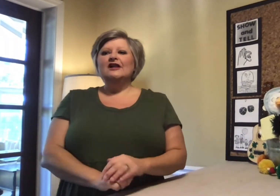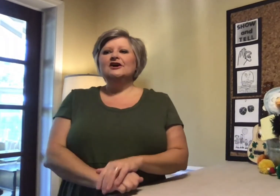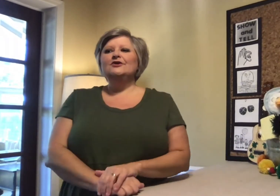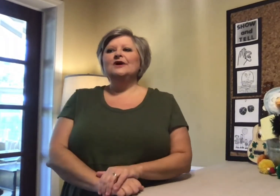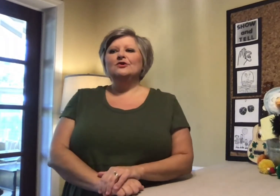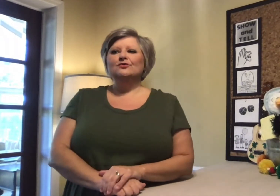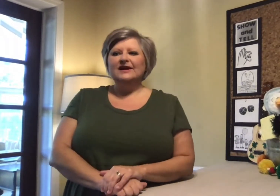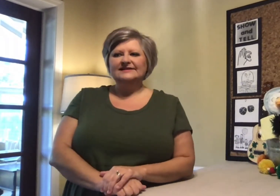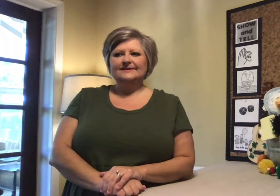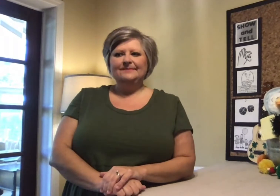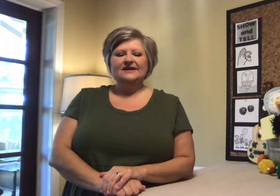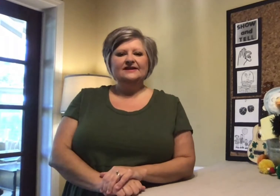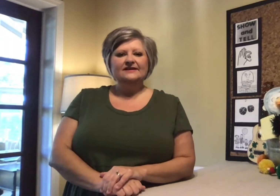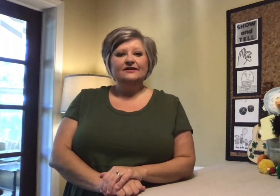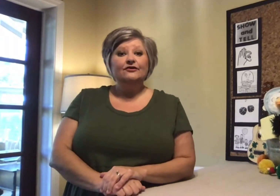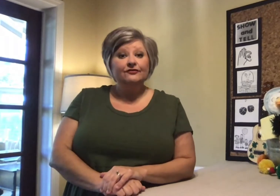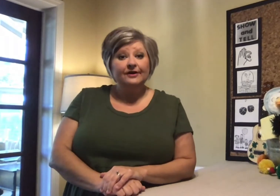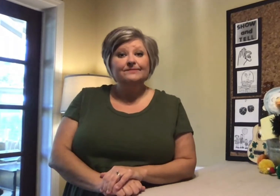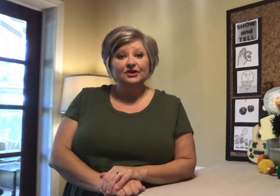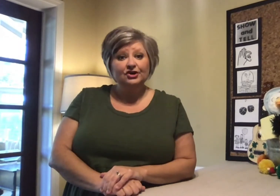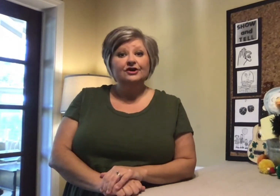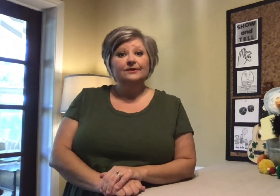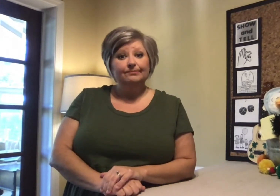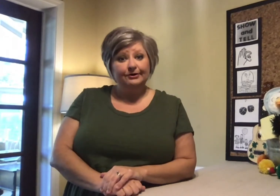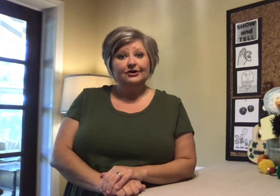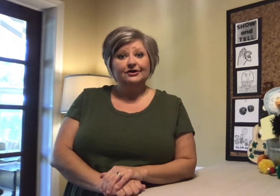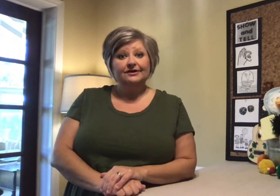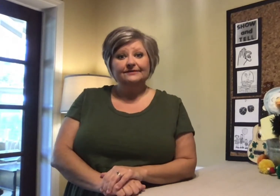Follow a recipe from the cookbook.